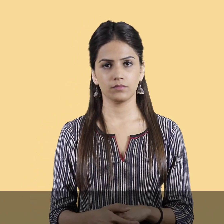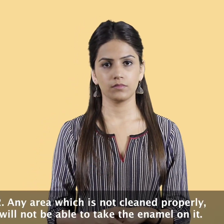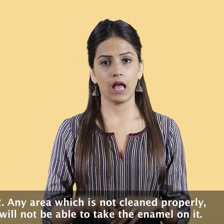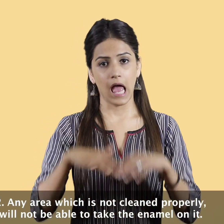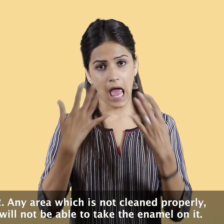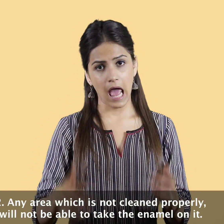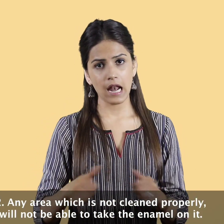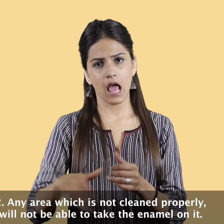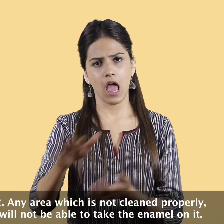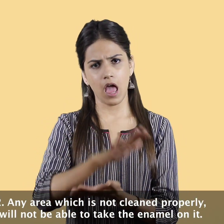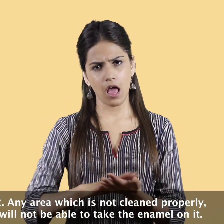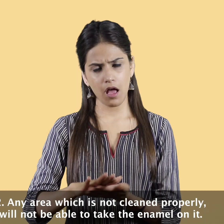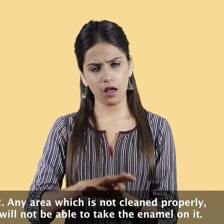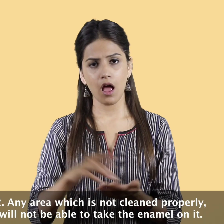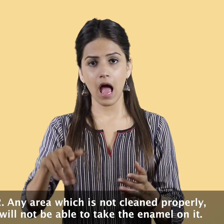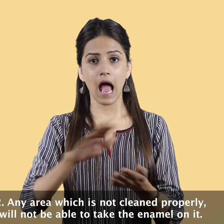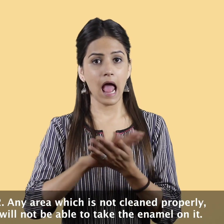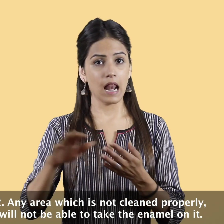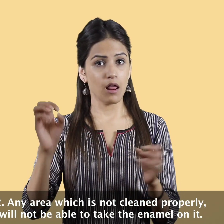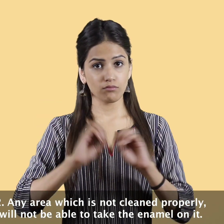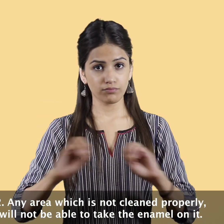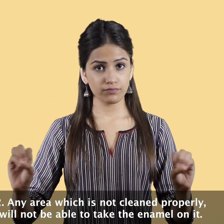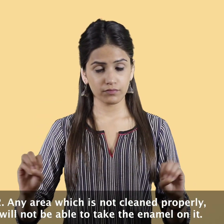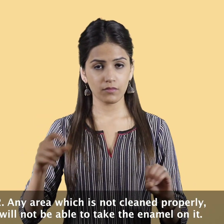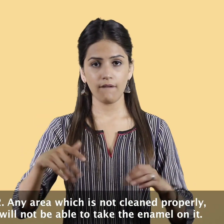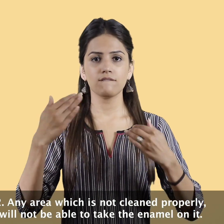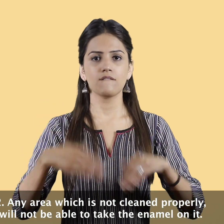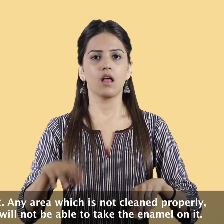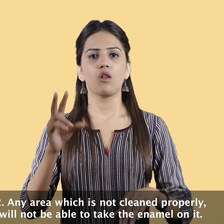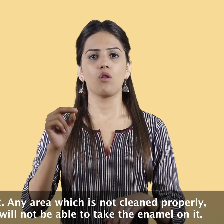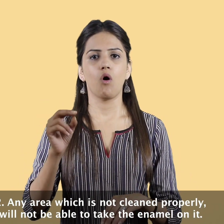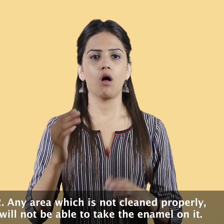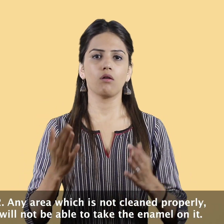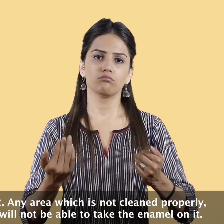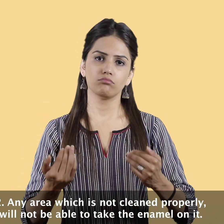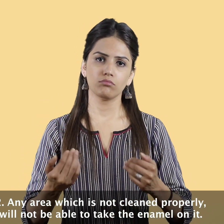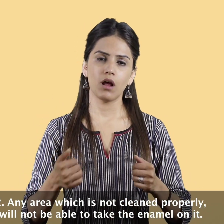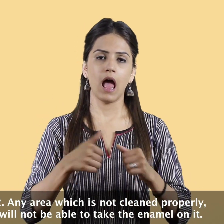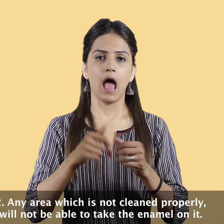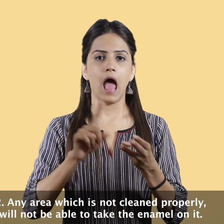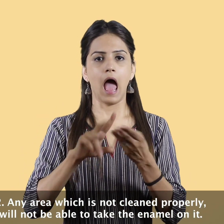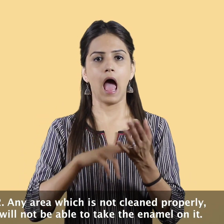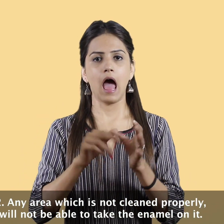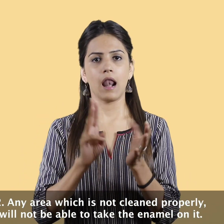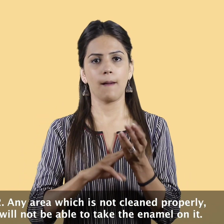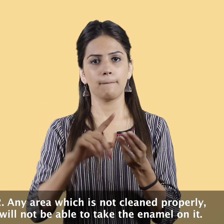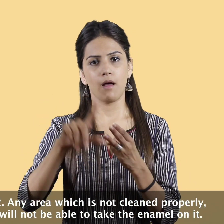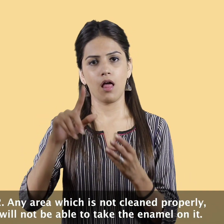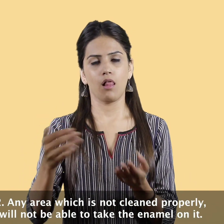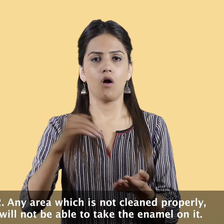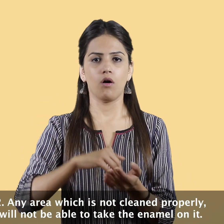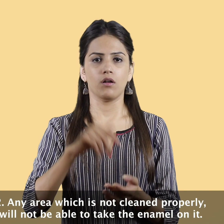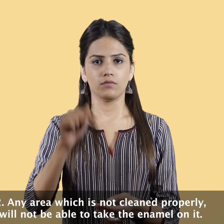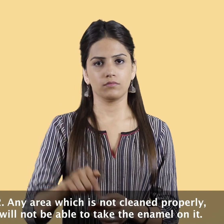Number 2. Any area which is not cleaned properly will not be able to take the enamel on it.